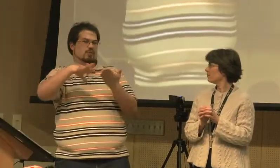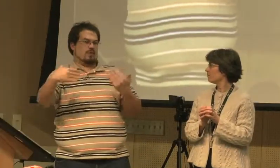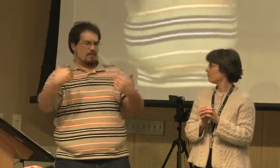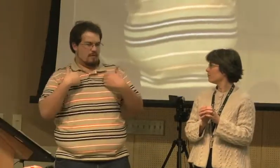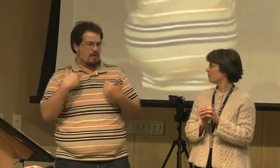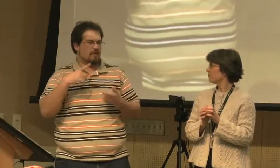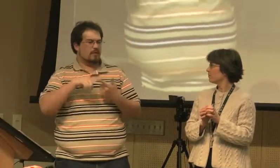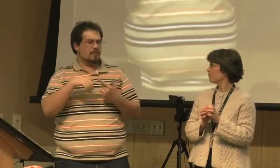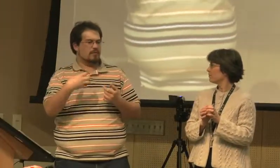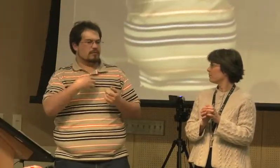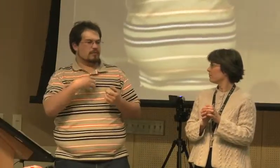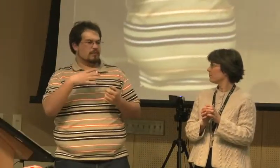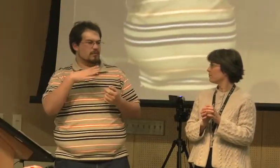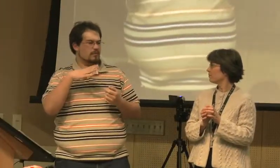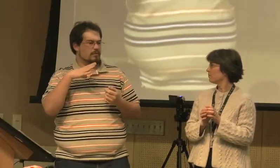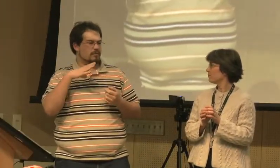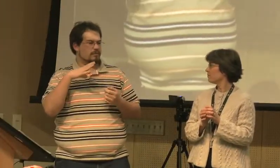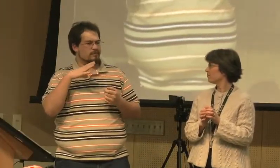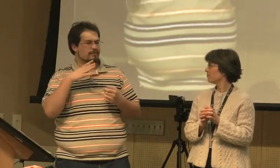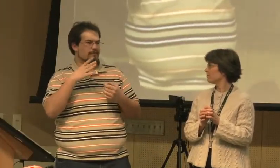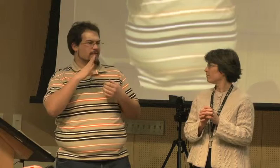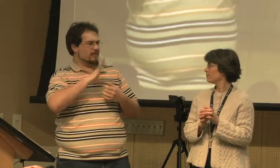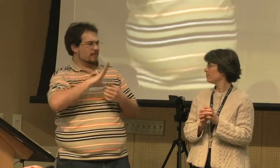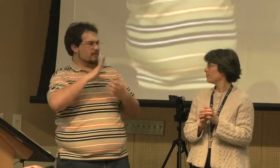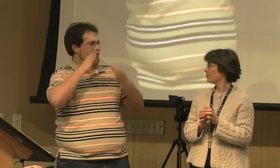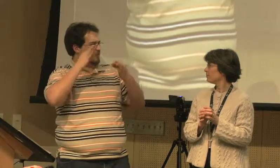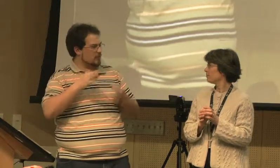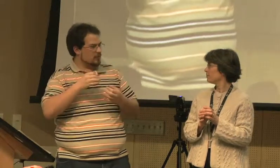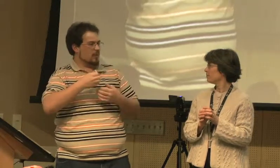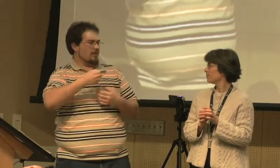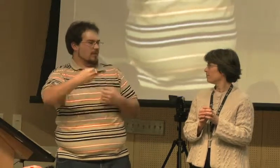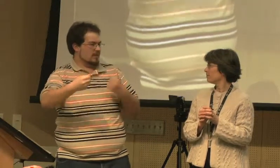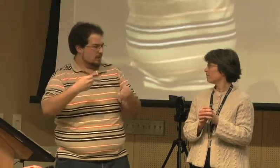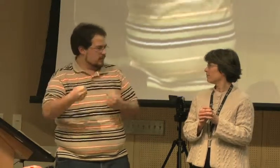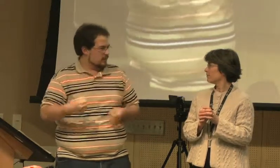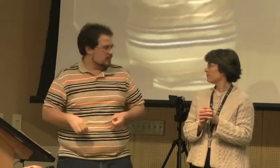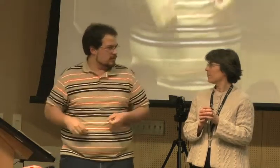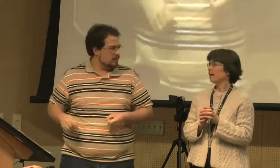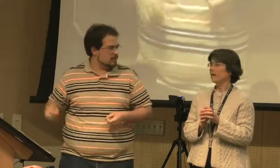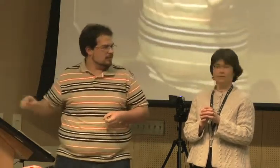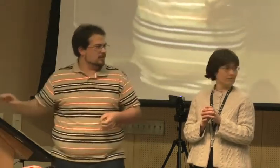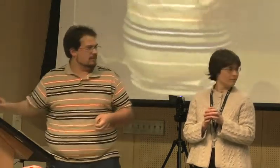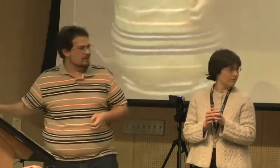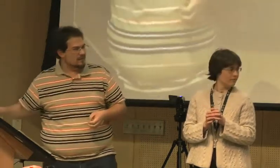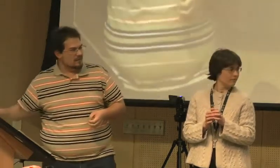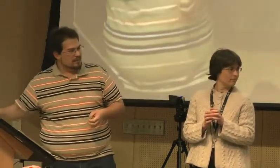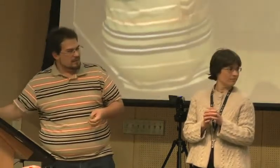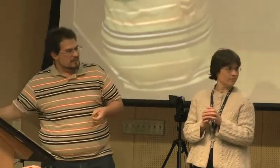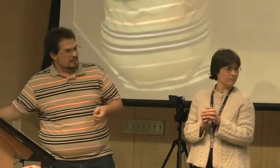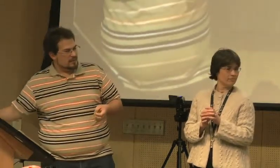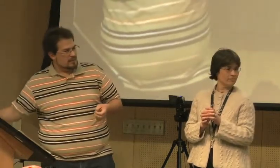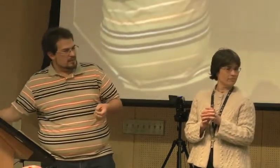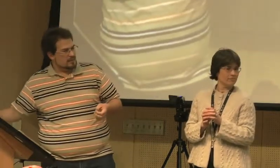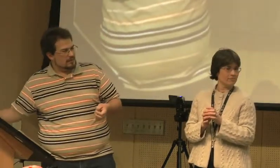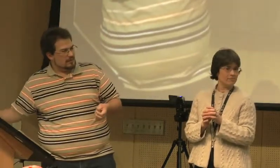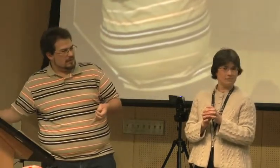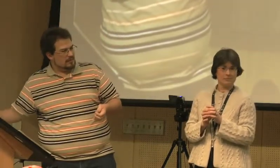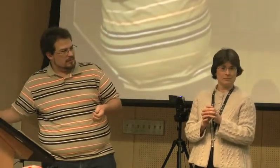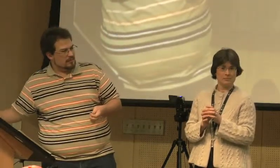Is willing to consider having possibly a board or a review panel to help screen students' course registration processes and recommend